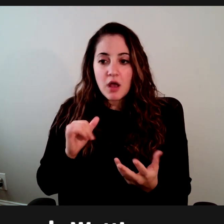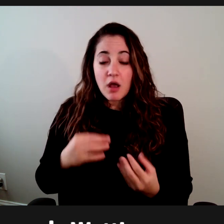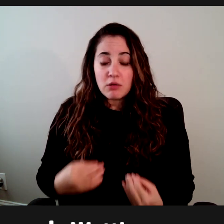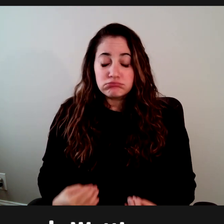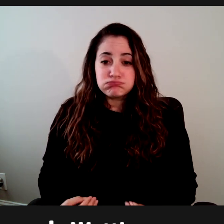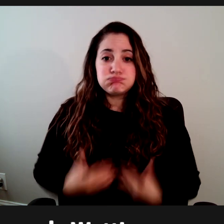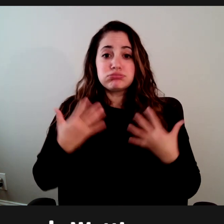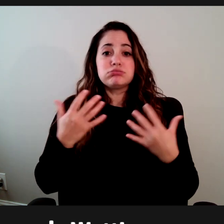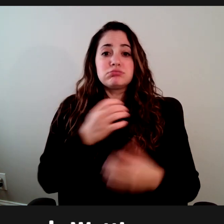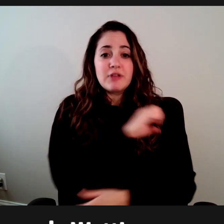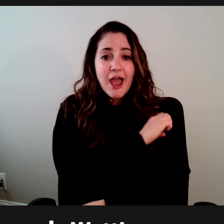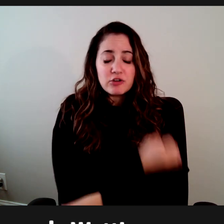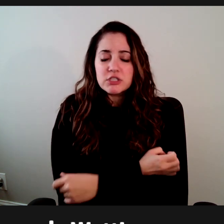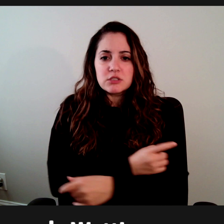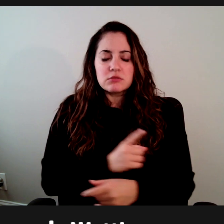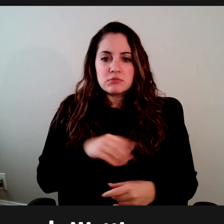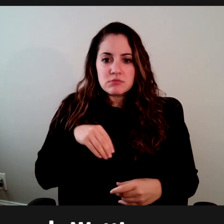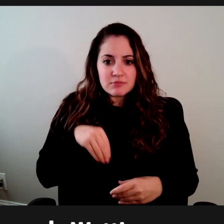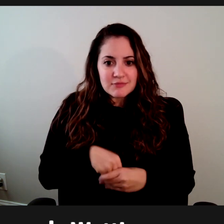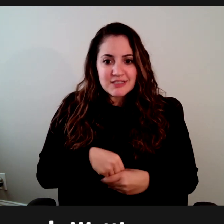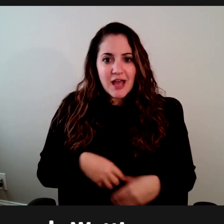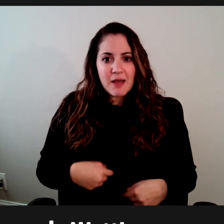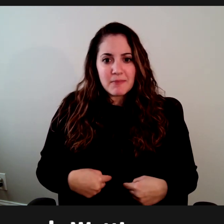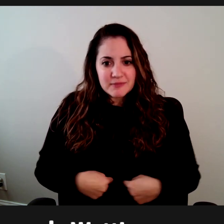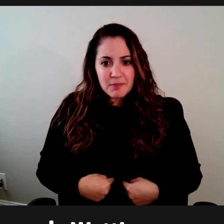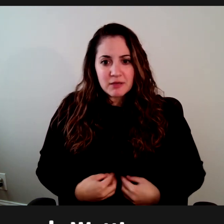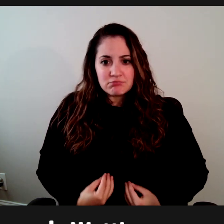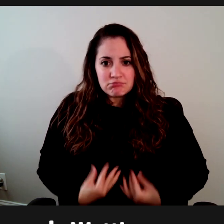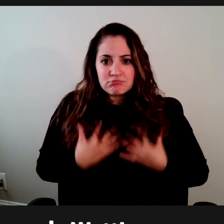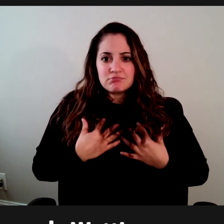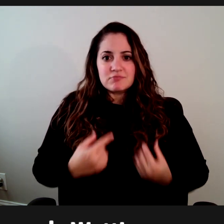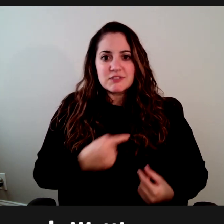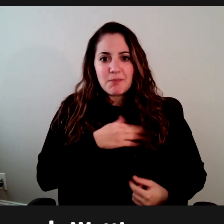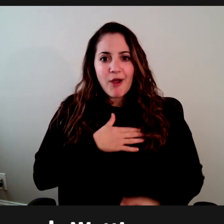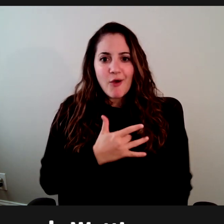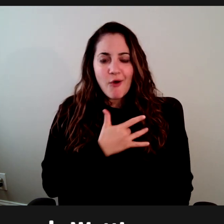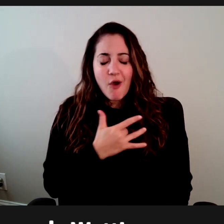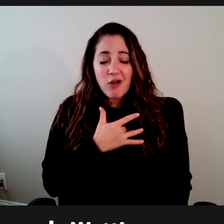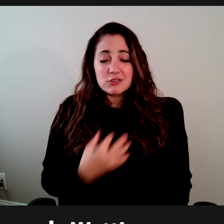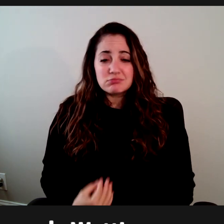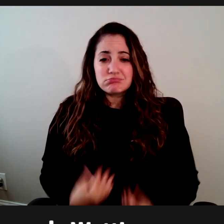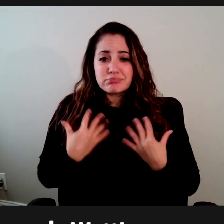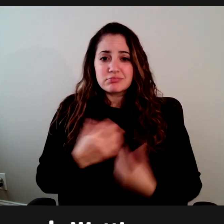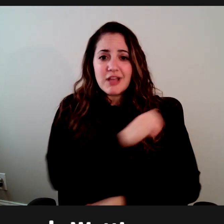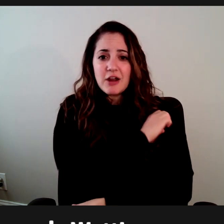this swoosh of energy up the core of my, from my stomach kind of up to my heart. And